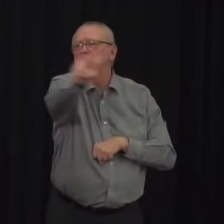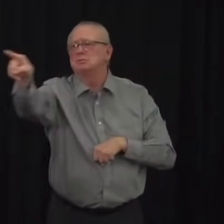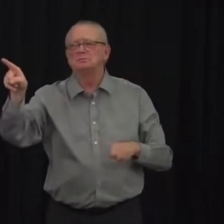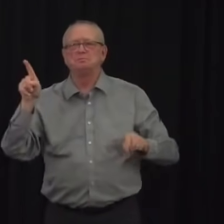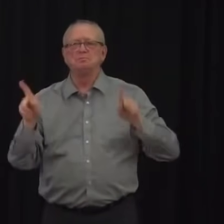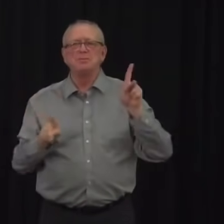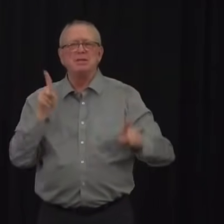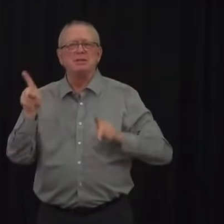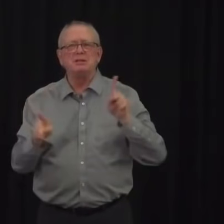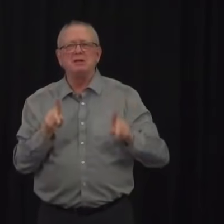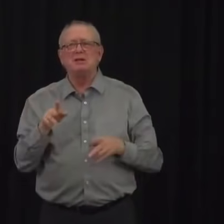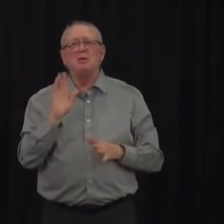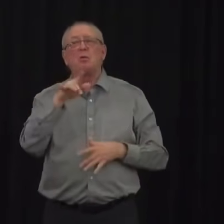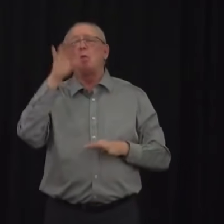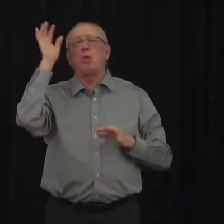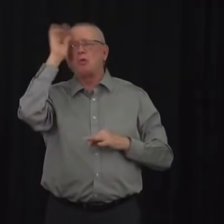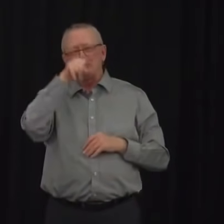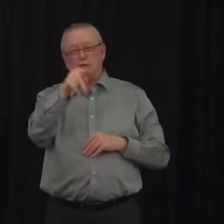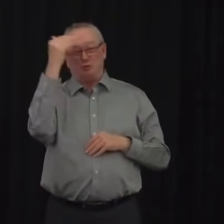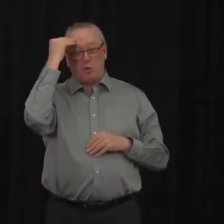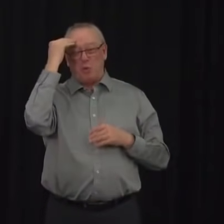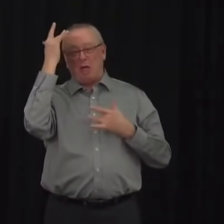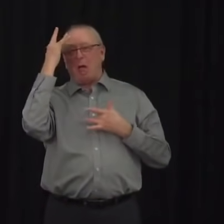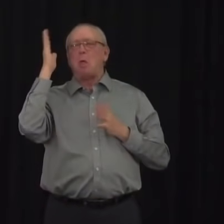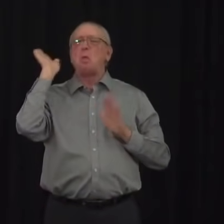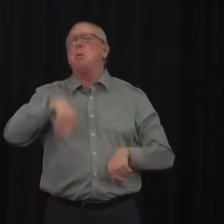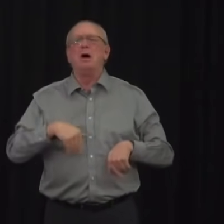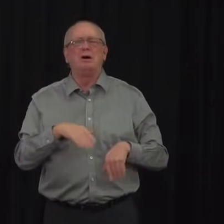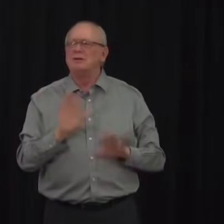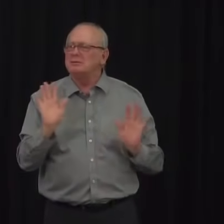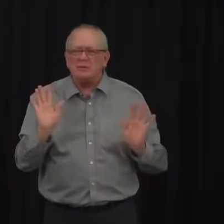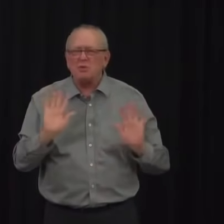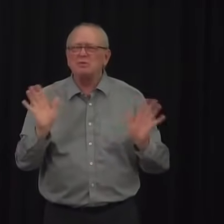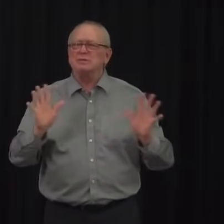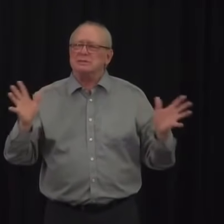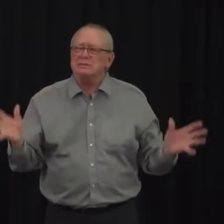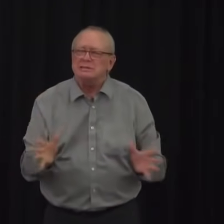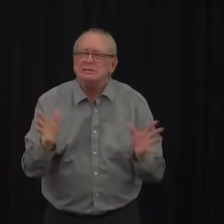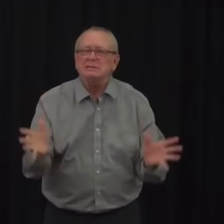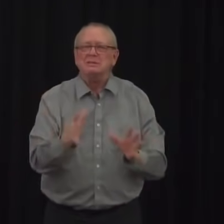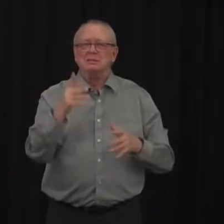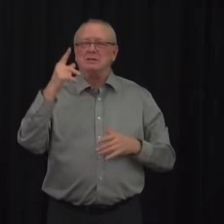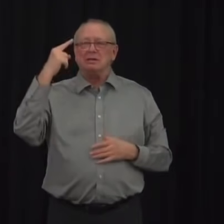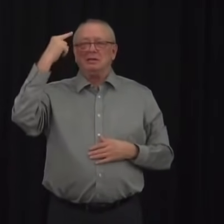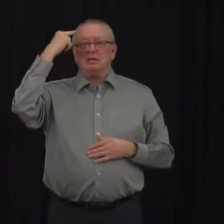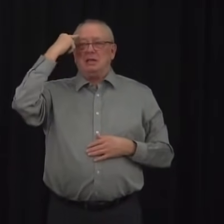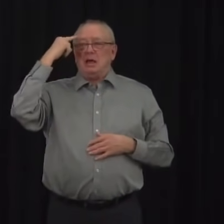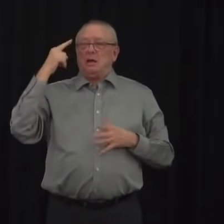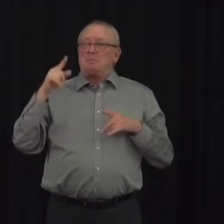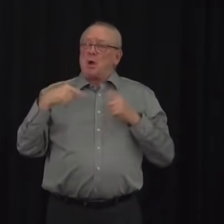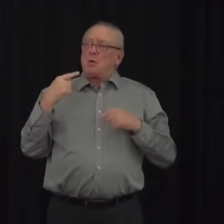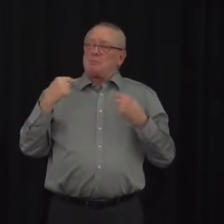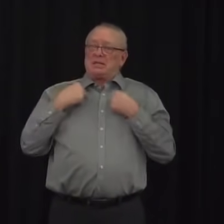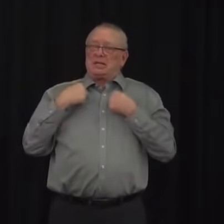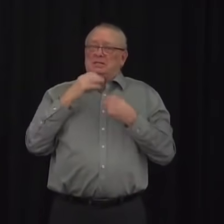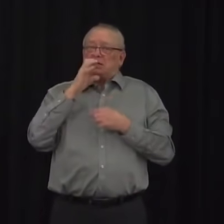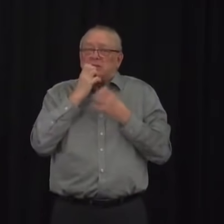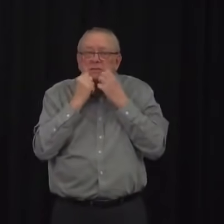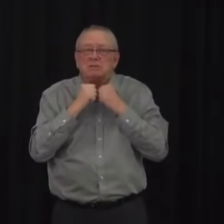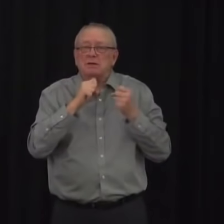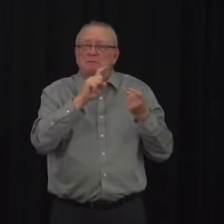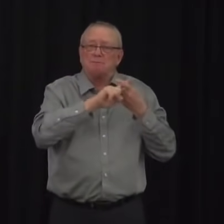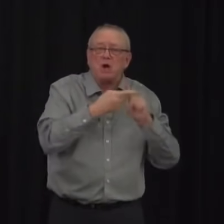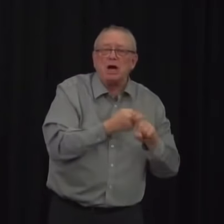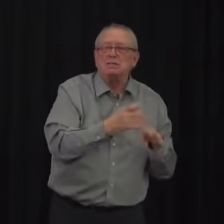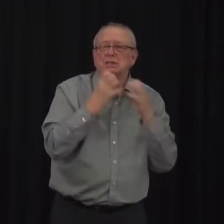to protect their loved ones. It is easy to think of a cherished family member or friend, but I want to remind everyone that the health